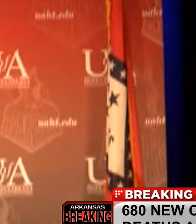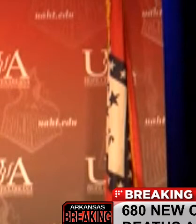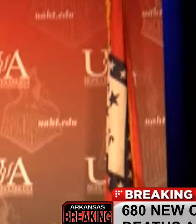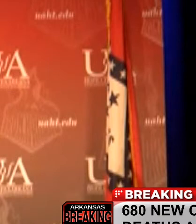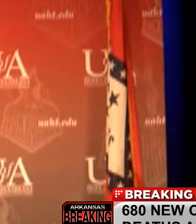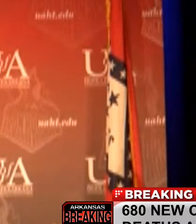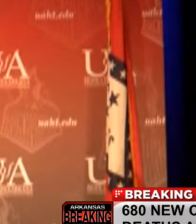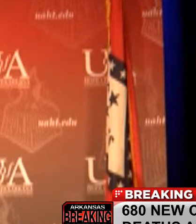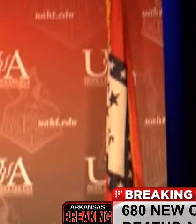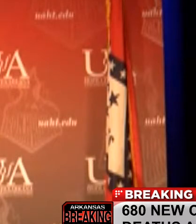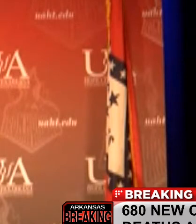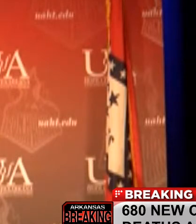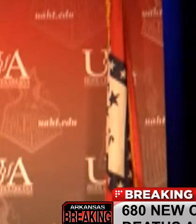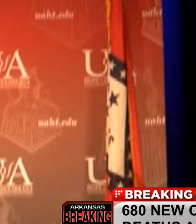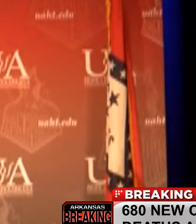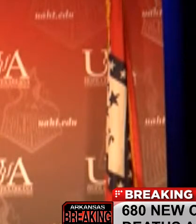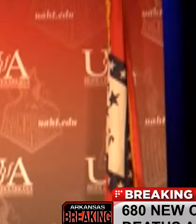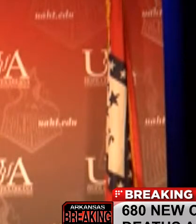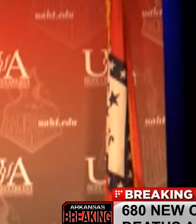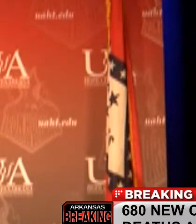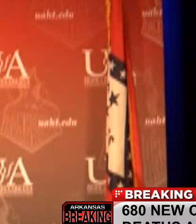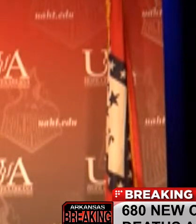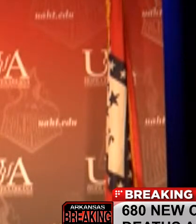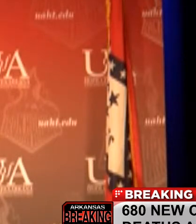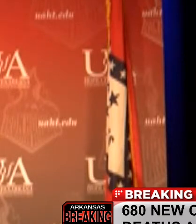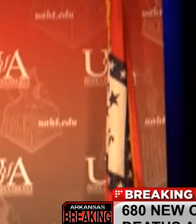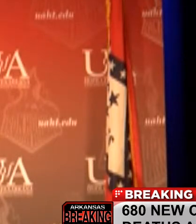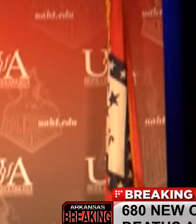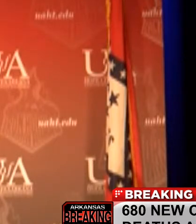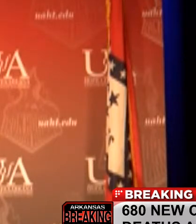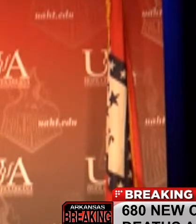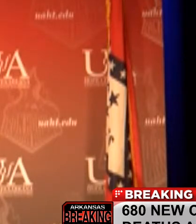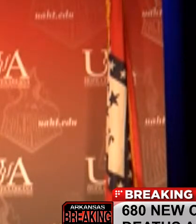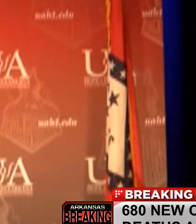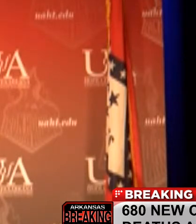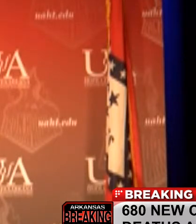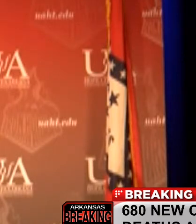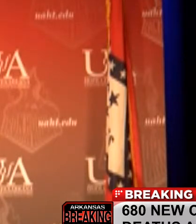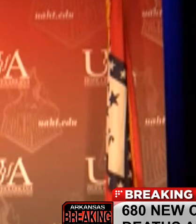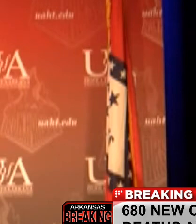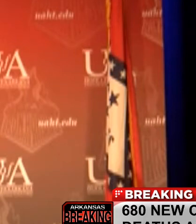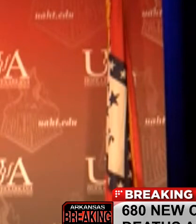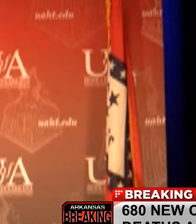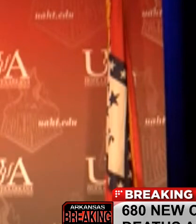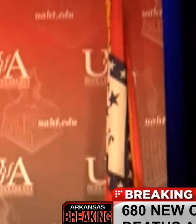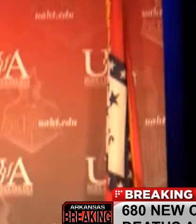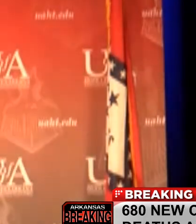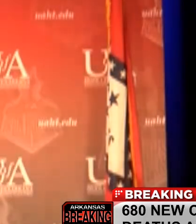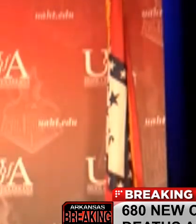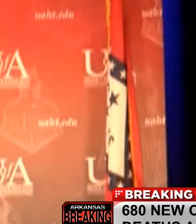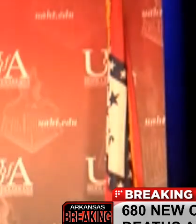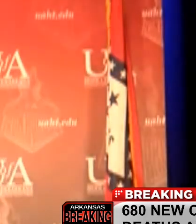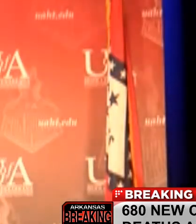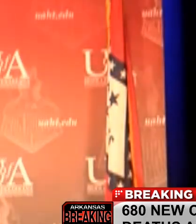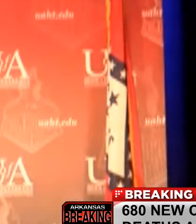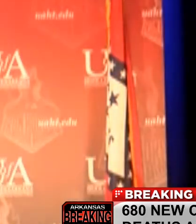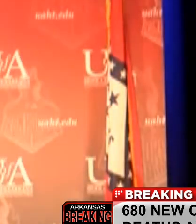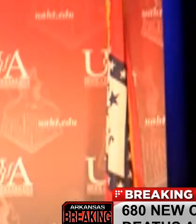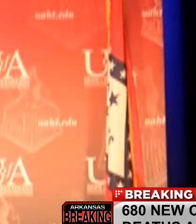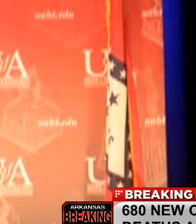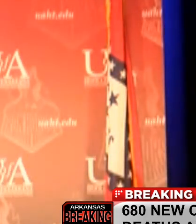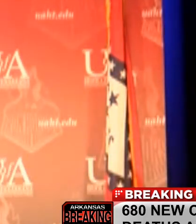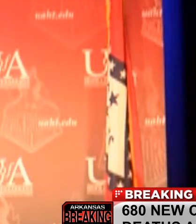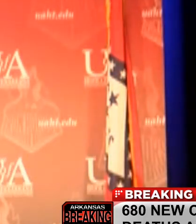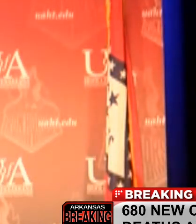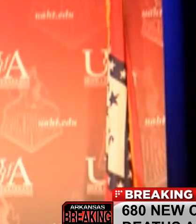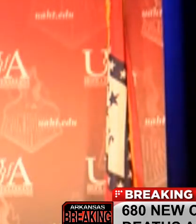be careful and mindful and socially distanced to protect yourself. And then that concludes